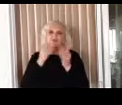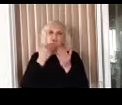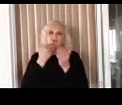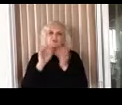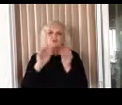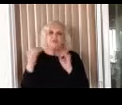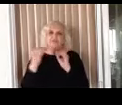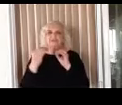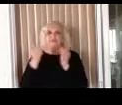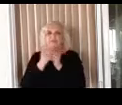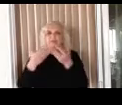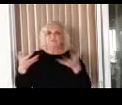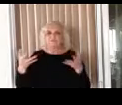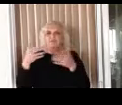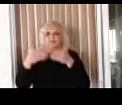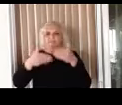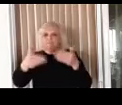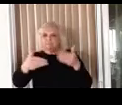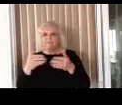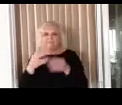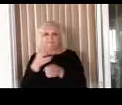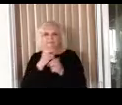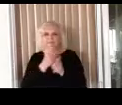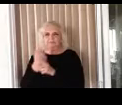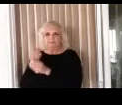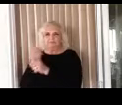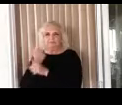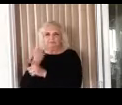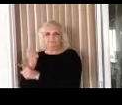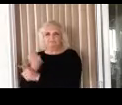organizing things. And I want to thank Danny personally.